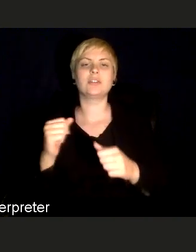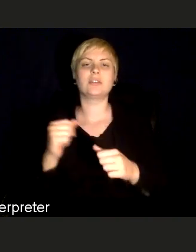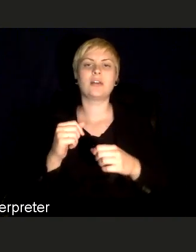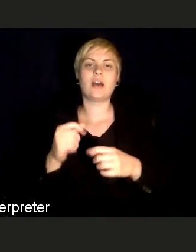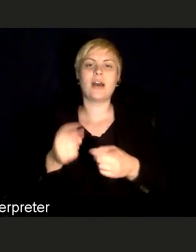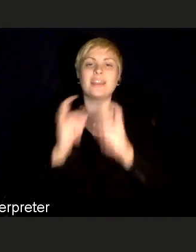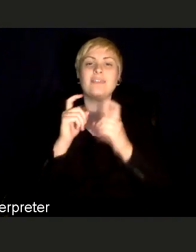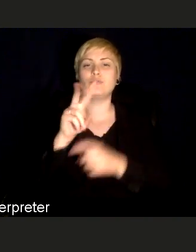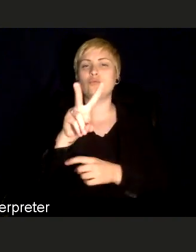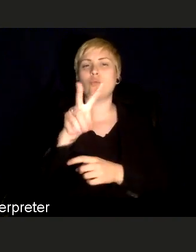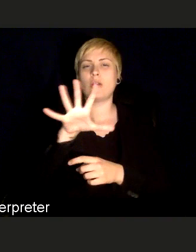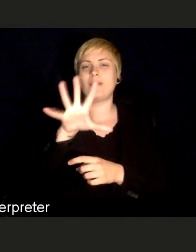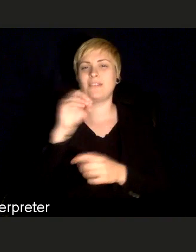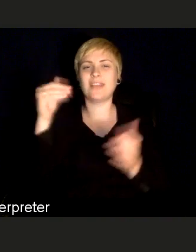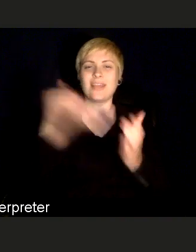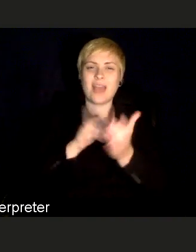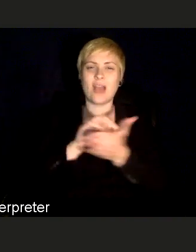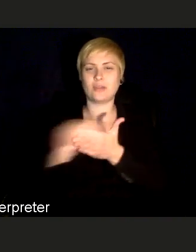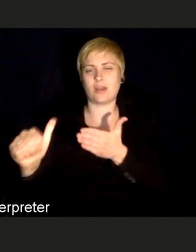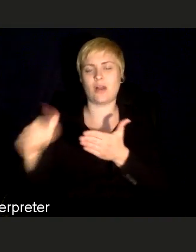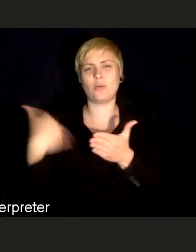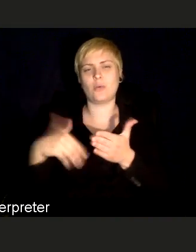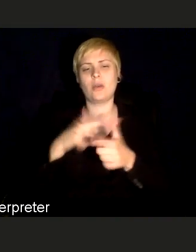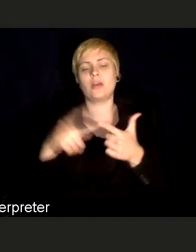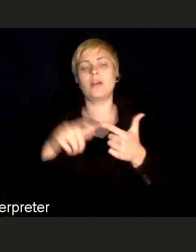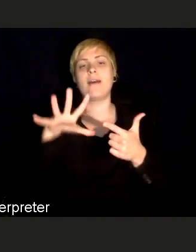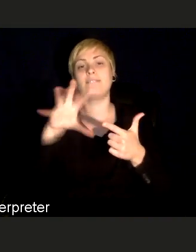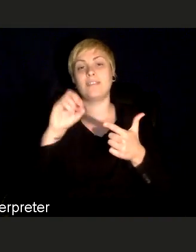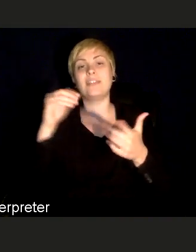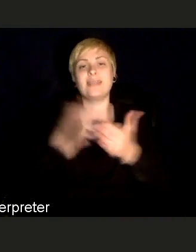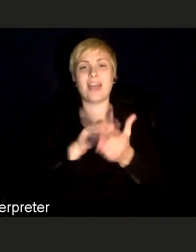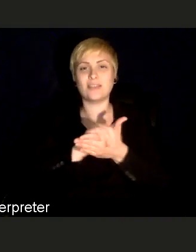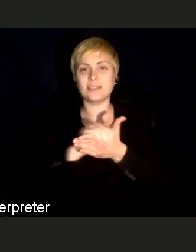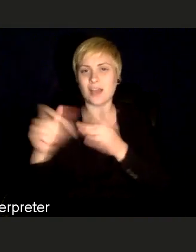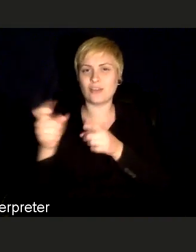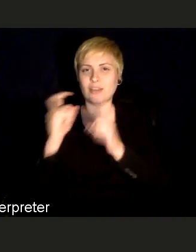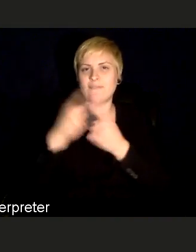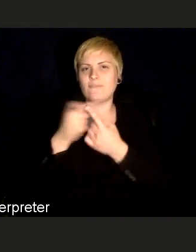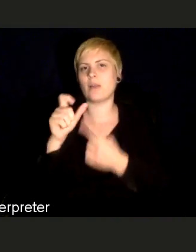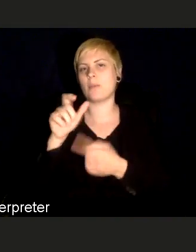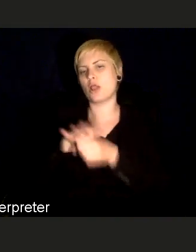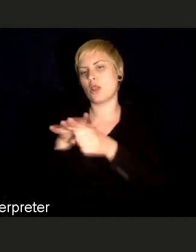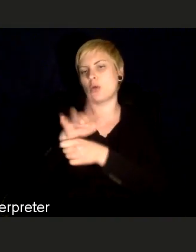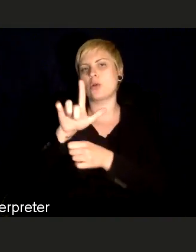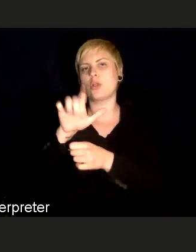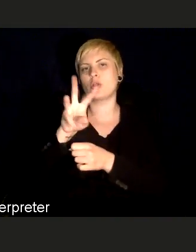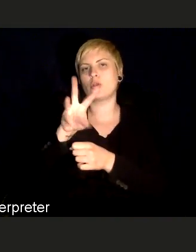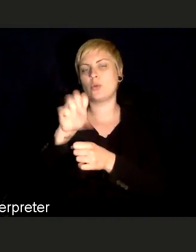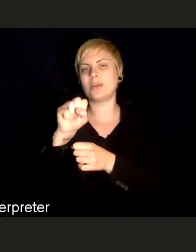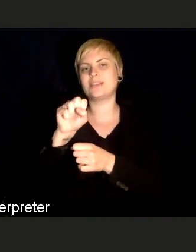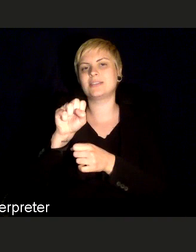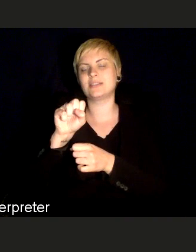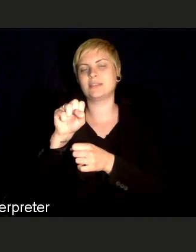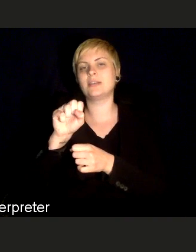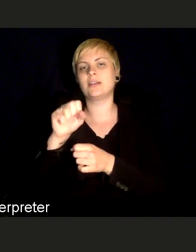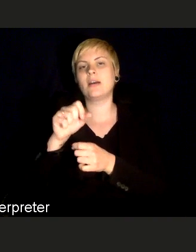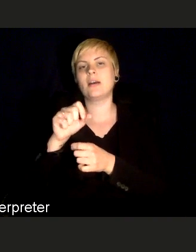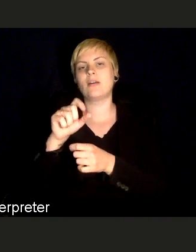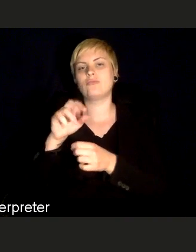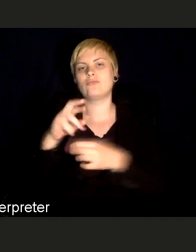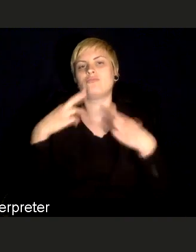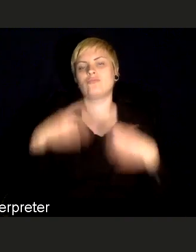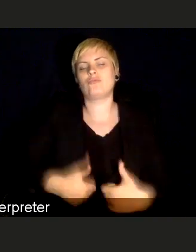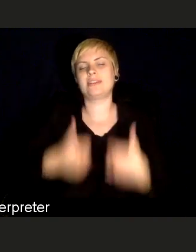$250,000. We received a $50,000 gift from local Lewis residents Tracy and Scott Ciprell. We received